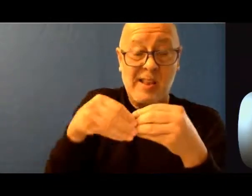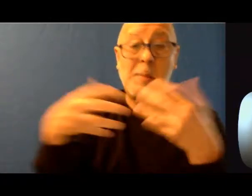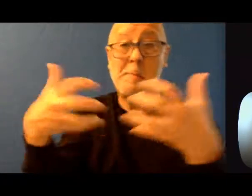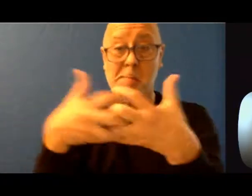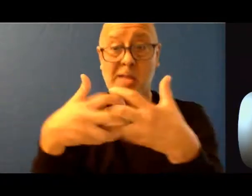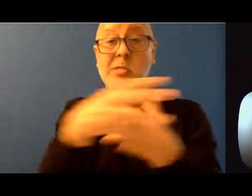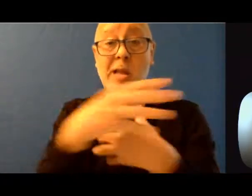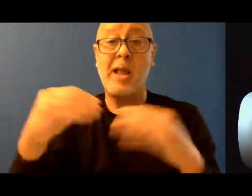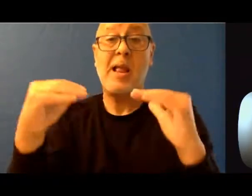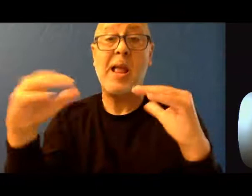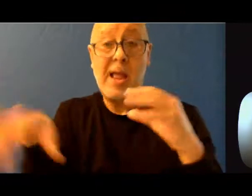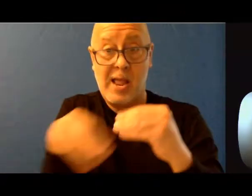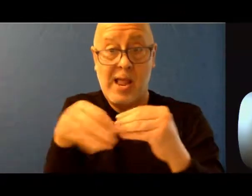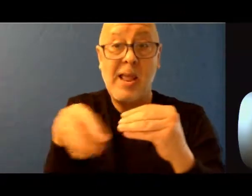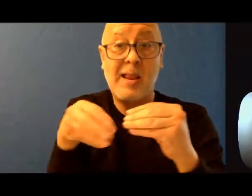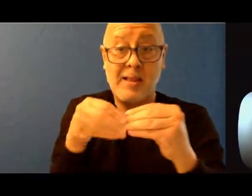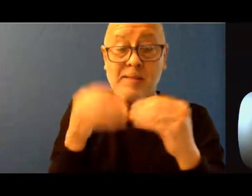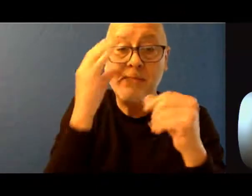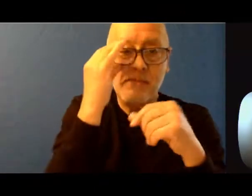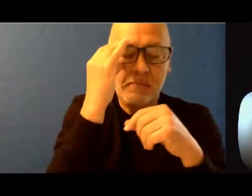exponent, coefficient.